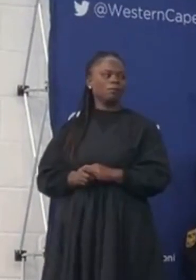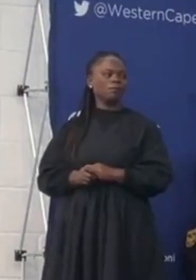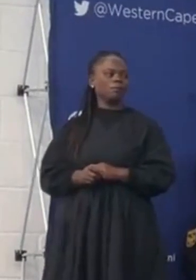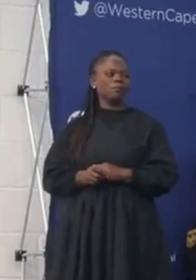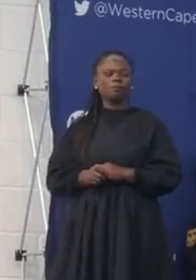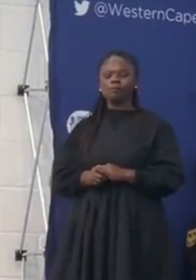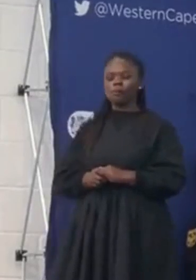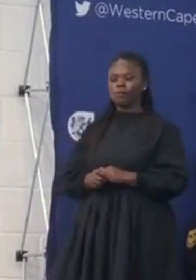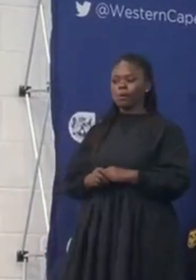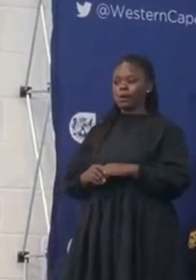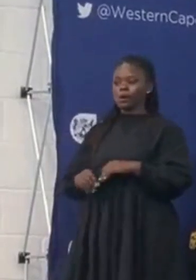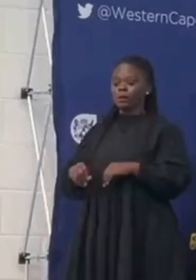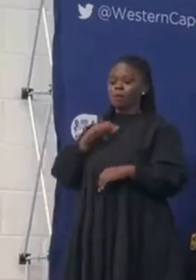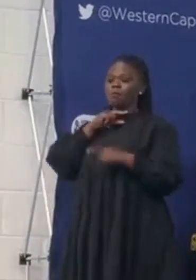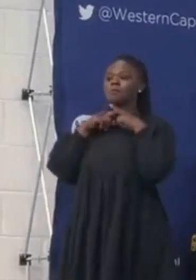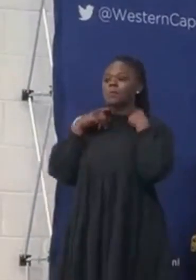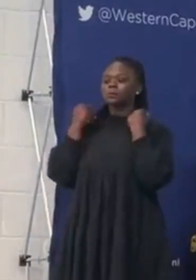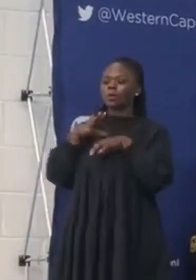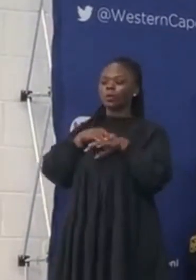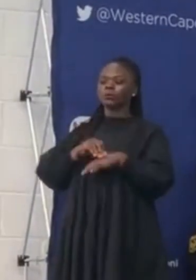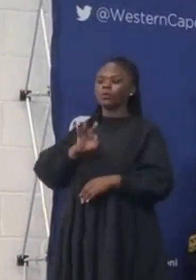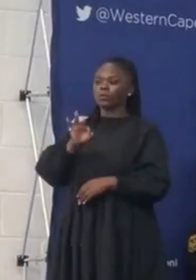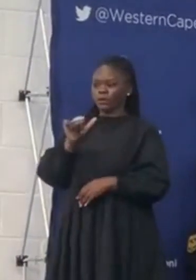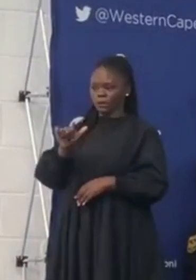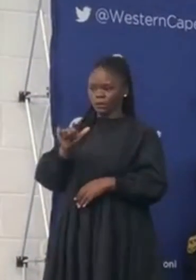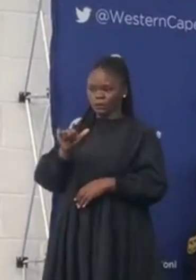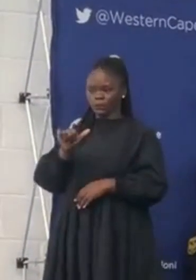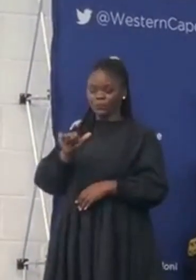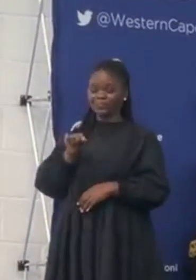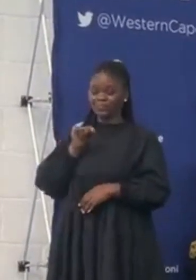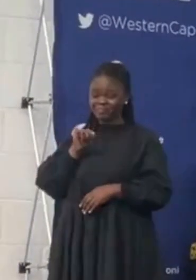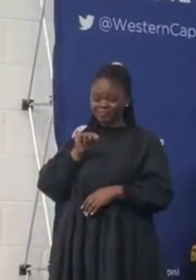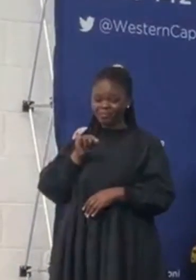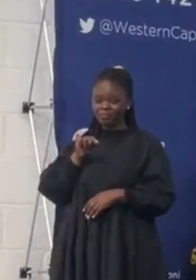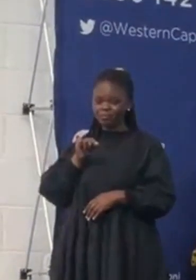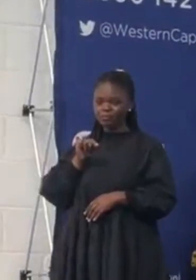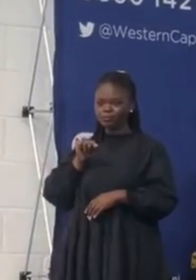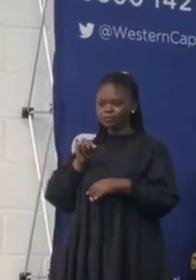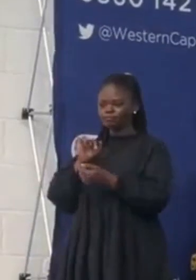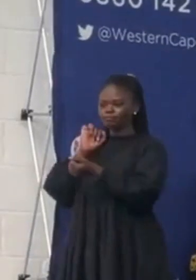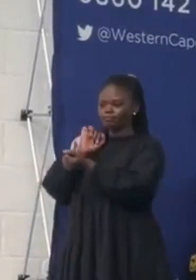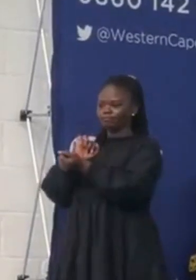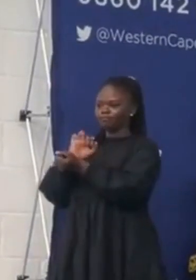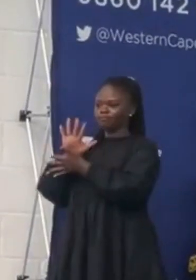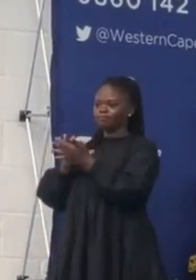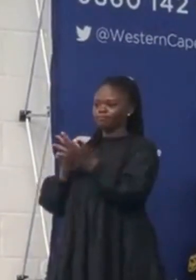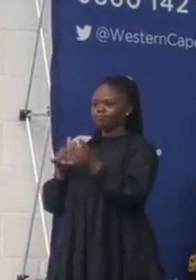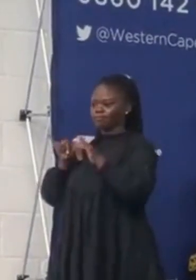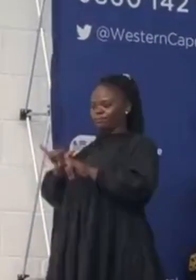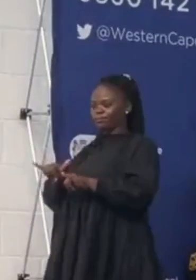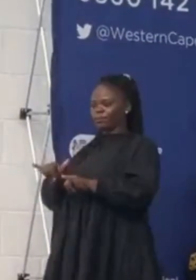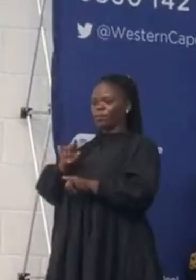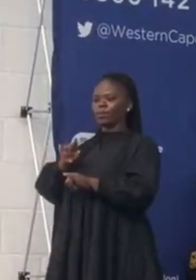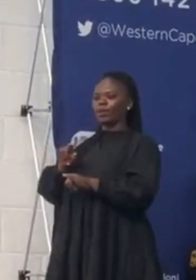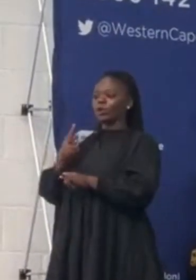in the Western Cape and Limpopo provinces. Men came out in their numbers and participated in the underscore Imbizo Yumadoda, Men's Imbizo,